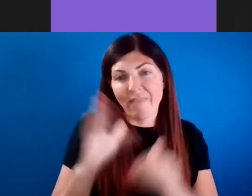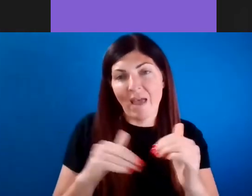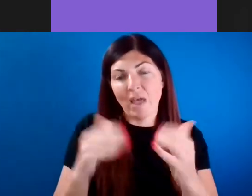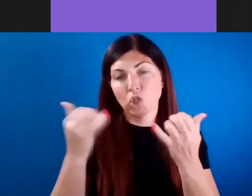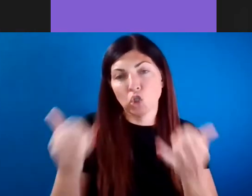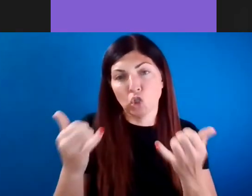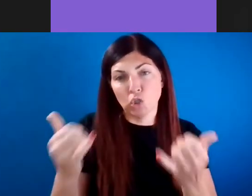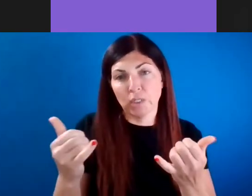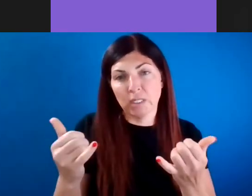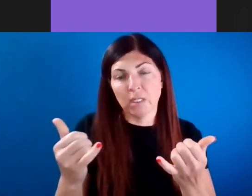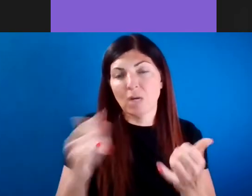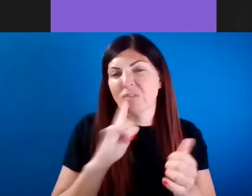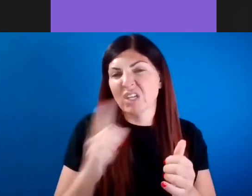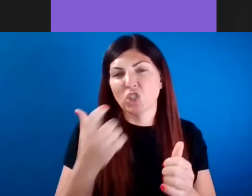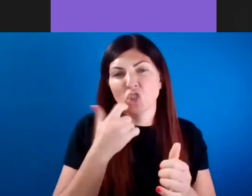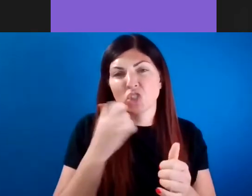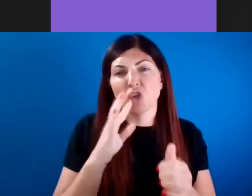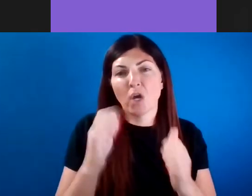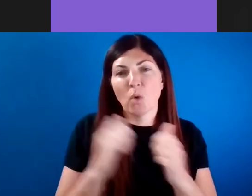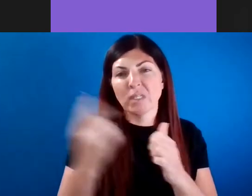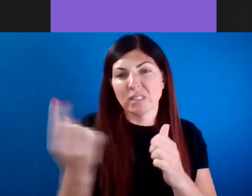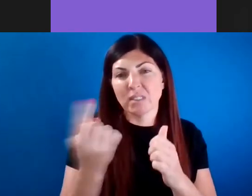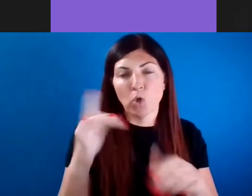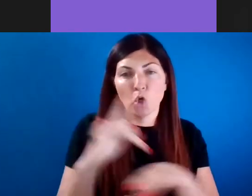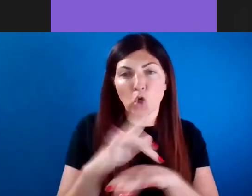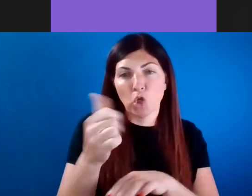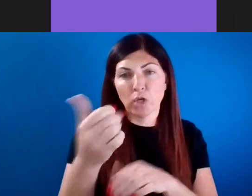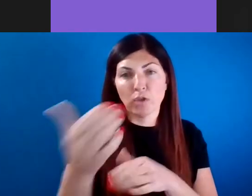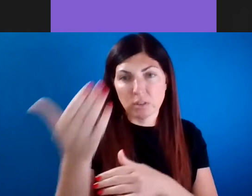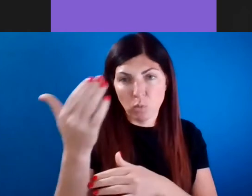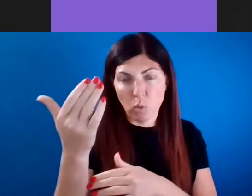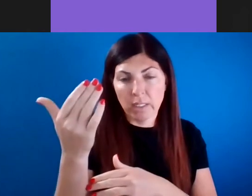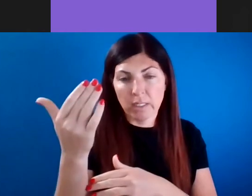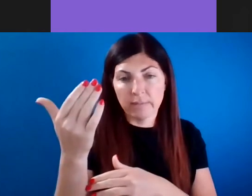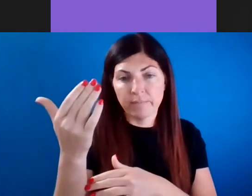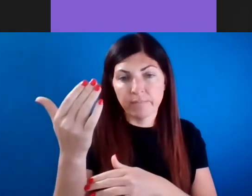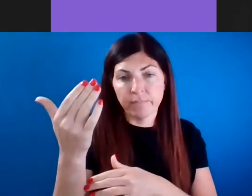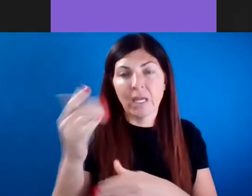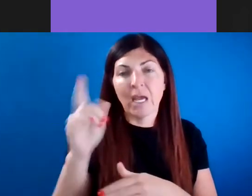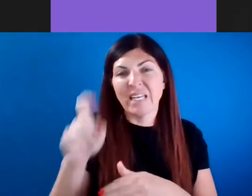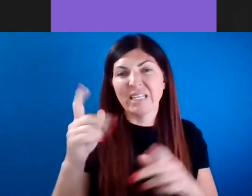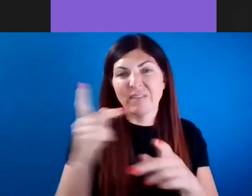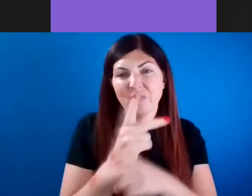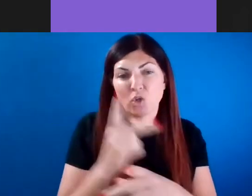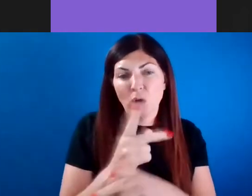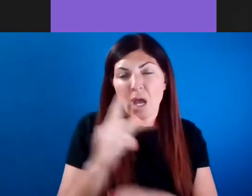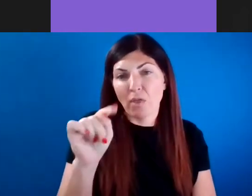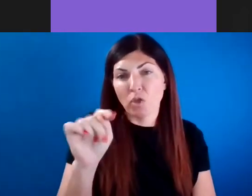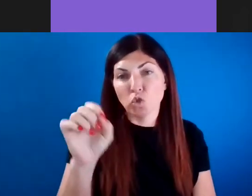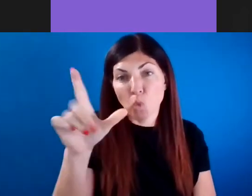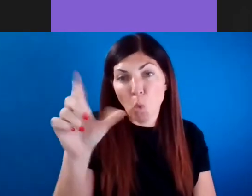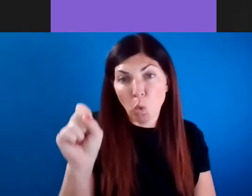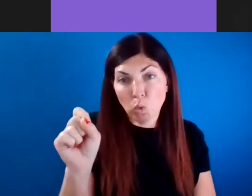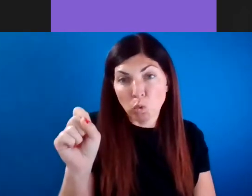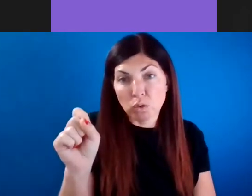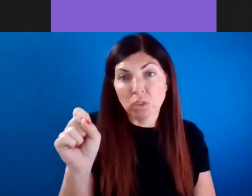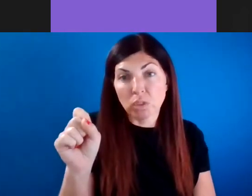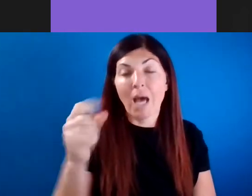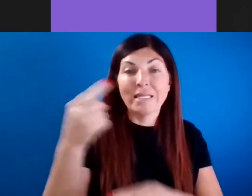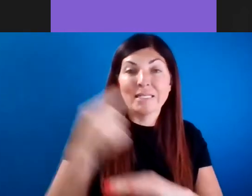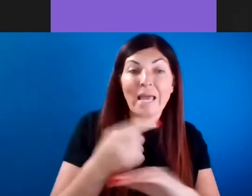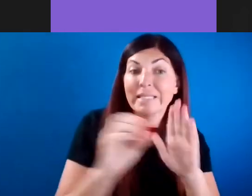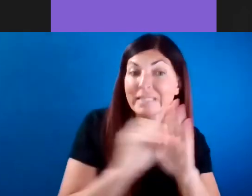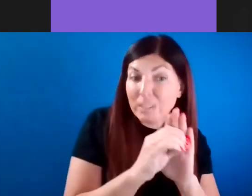I was actually just talking to someone about this earlier this morning, that I need to figure out the tools on day 0, not